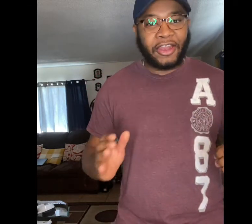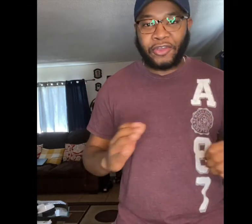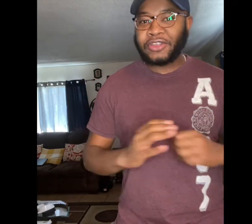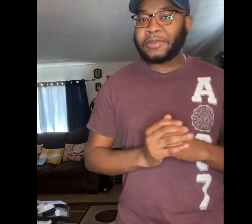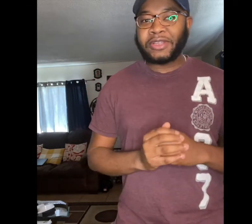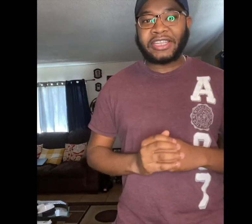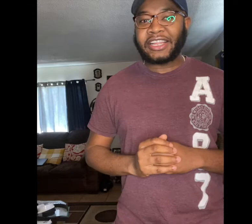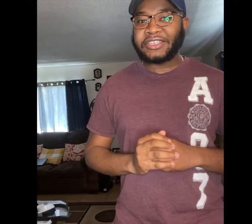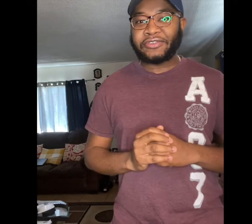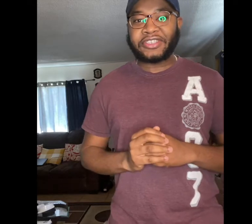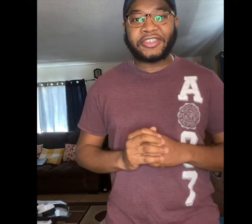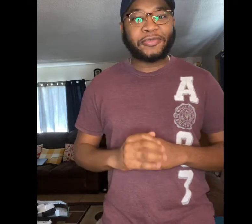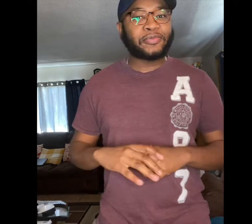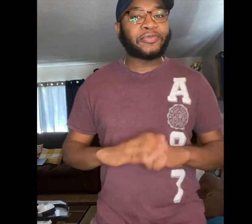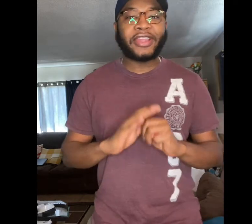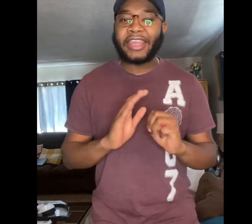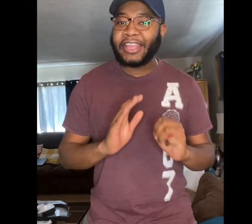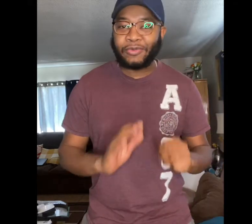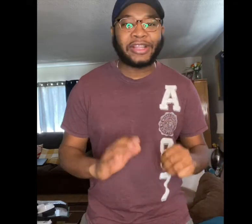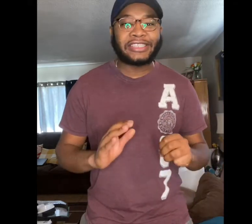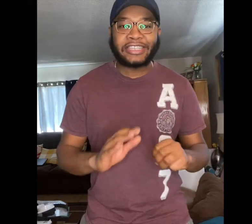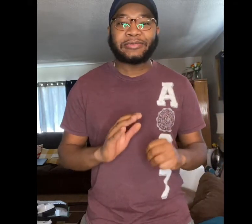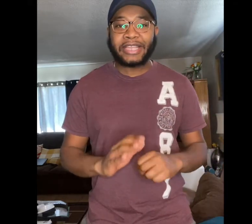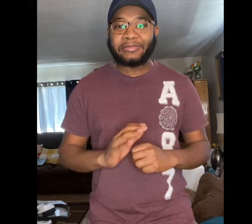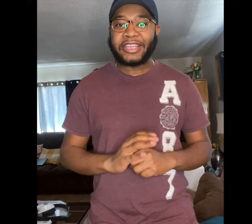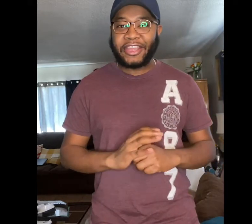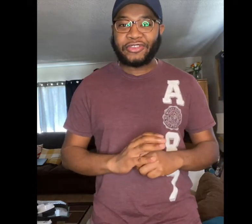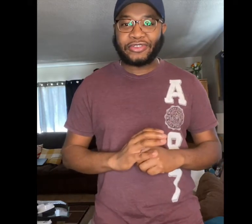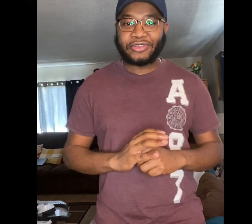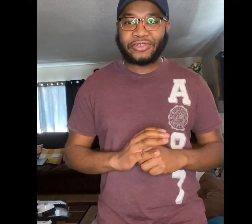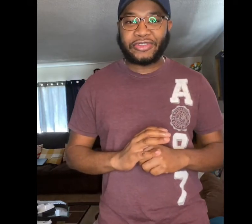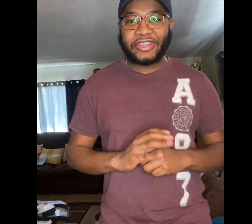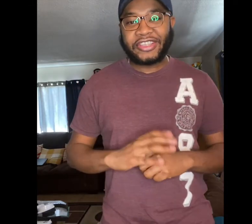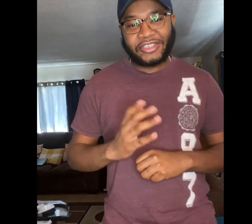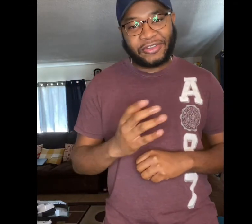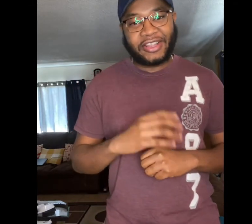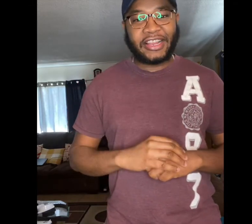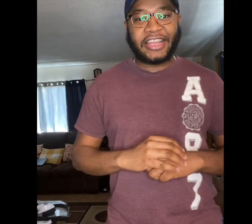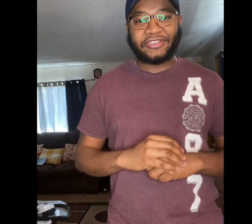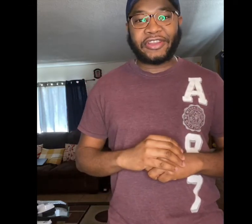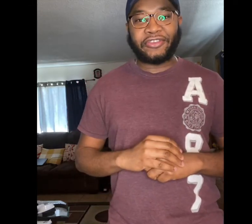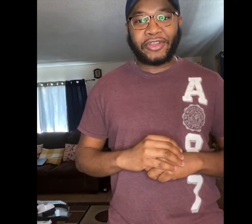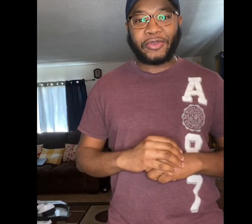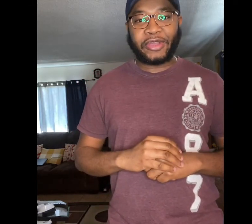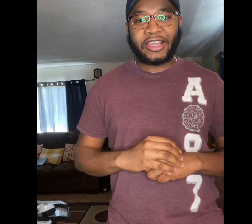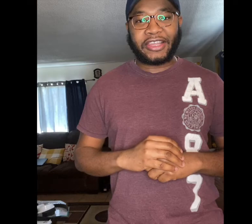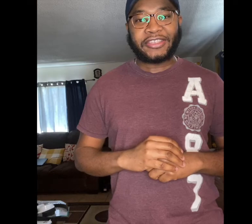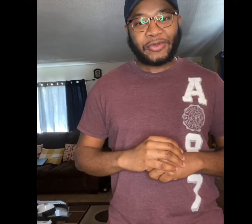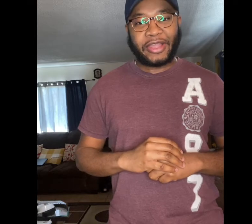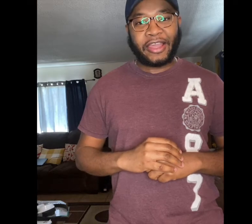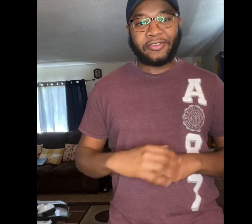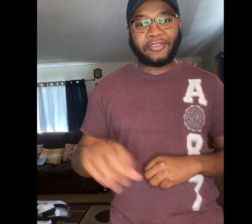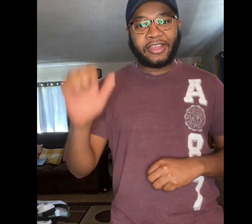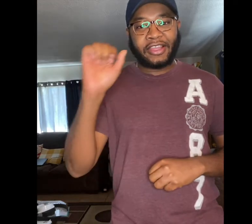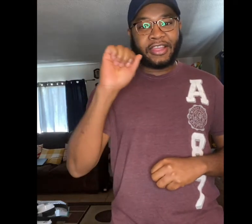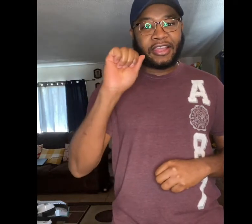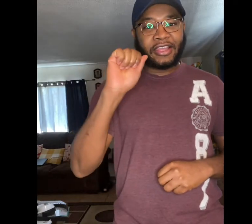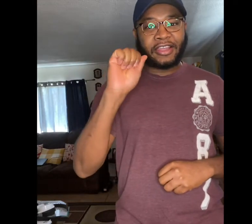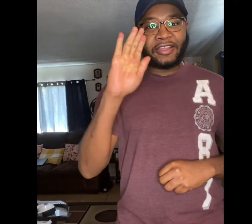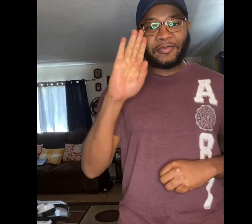was a bit challenging for some. It will take some time to get used to. So let's run it real quick. So we have A,